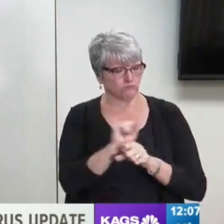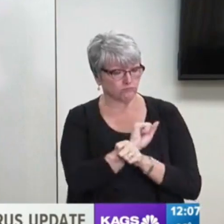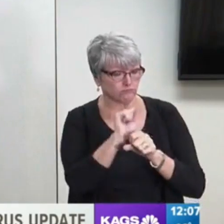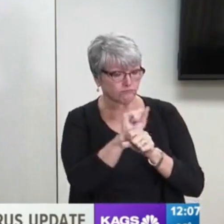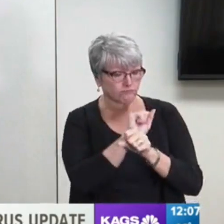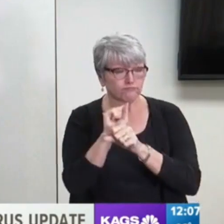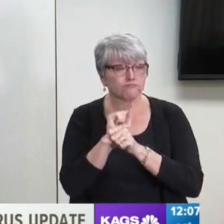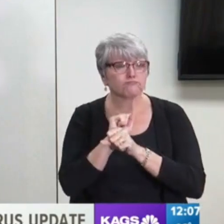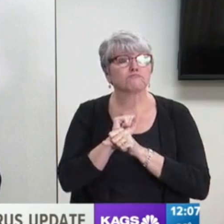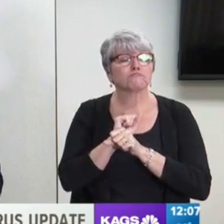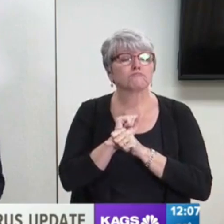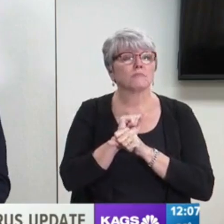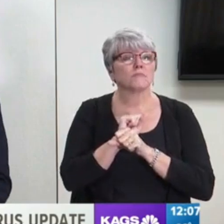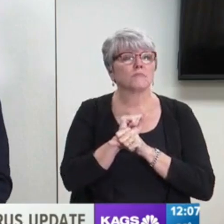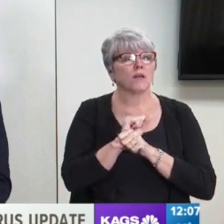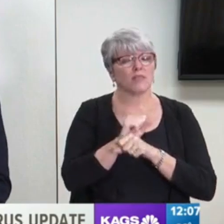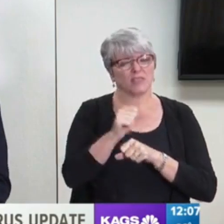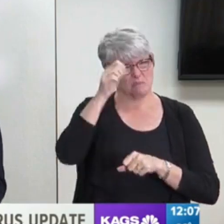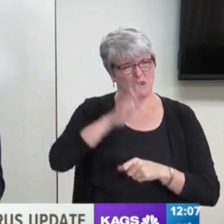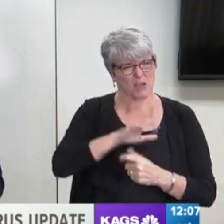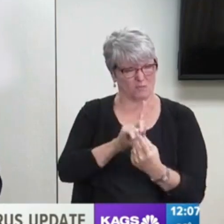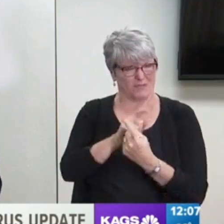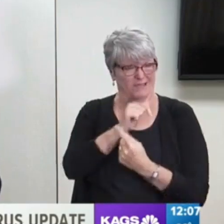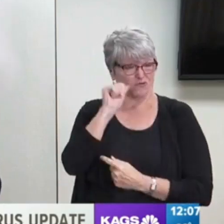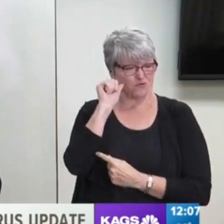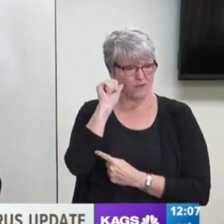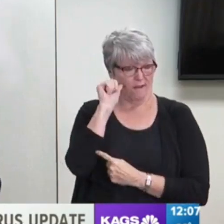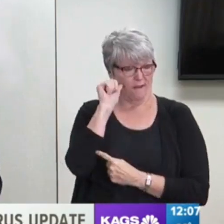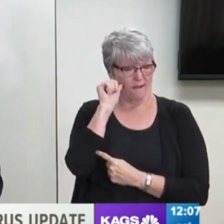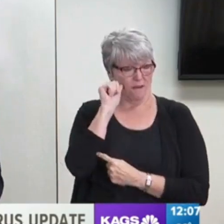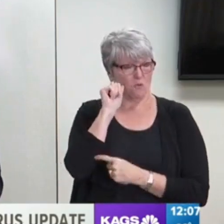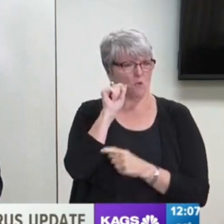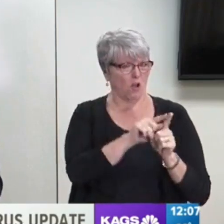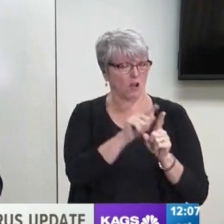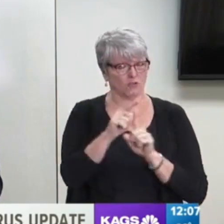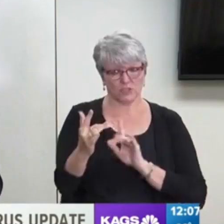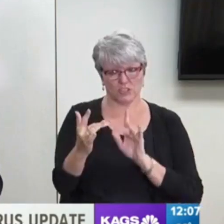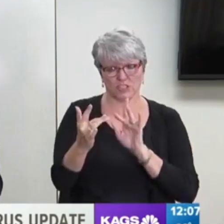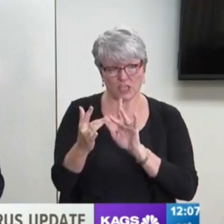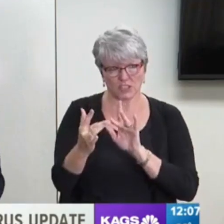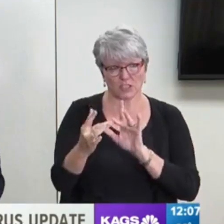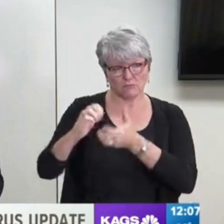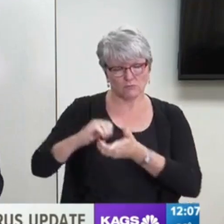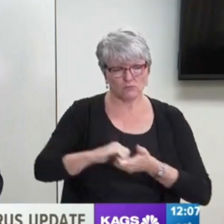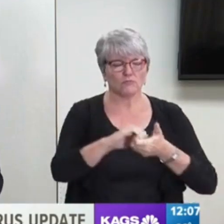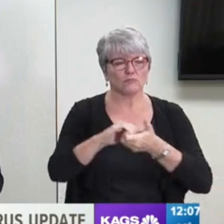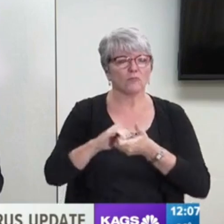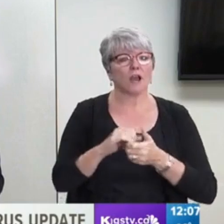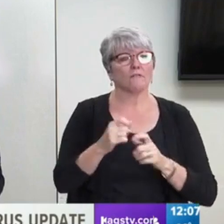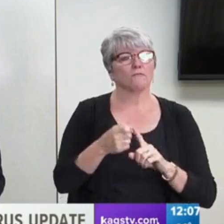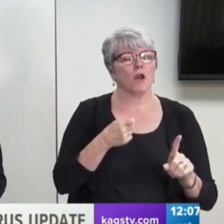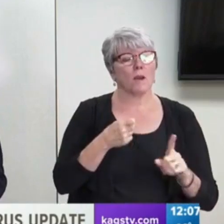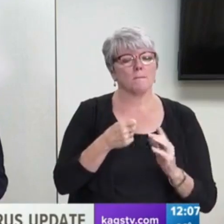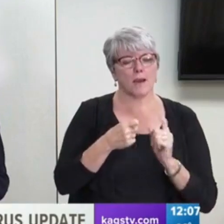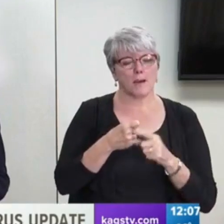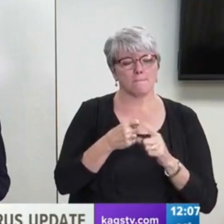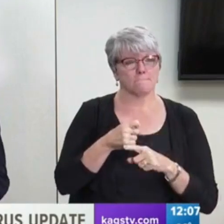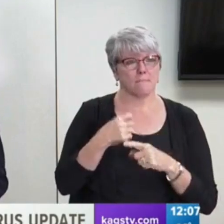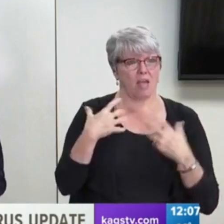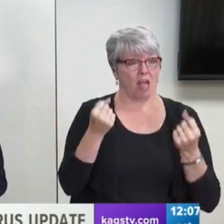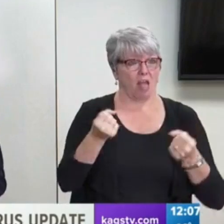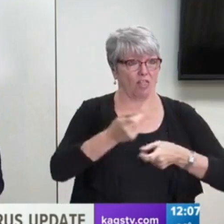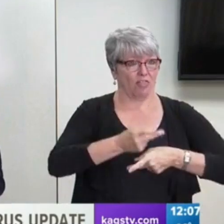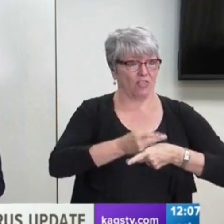on, the gentleman you met yesterday who we're also in touch with very closely from the